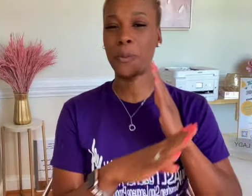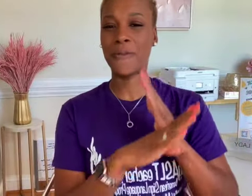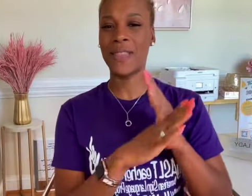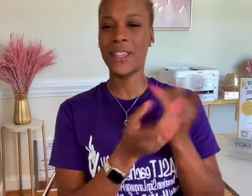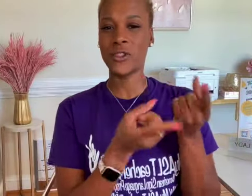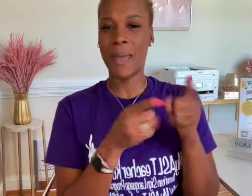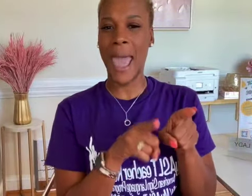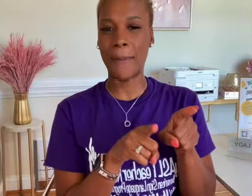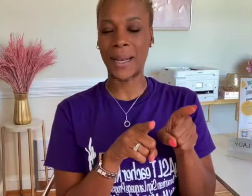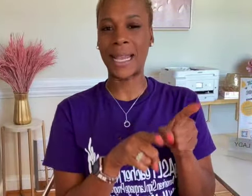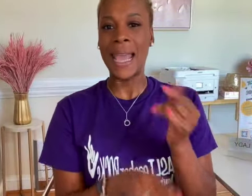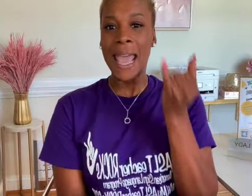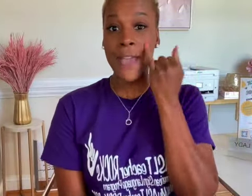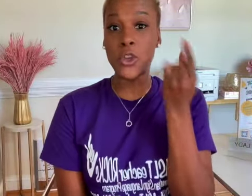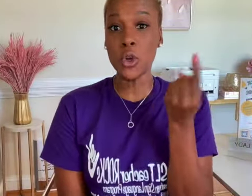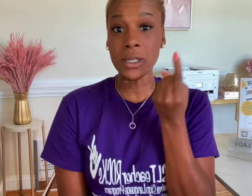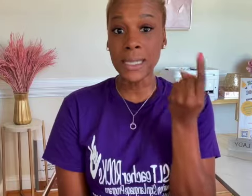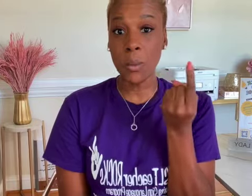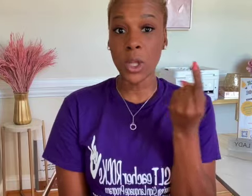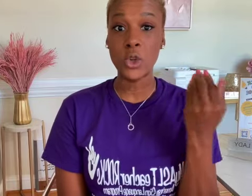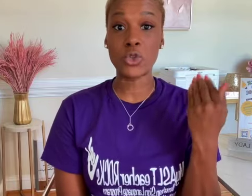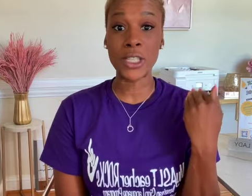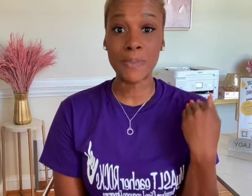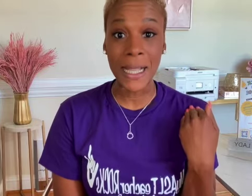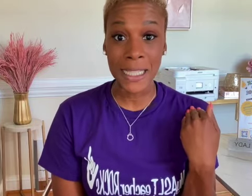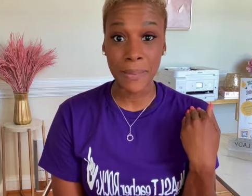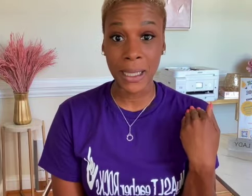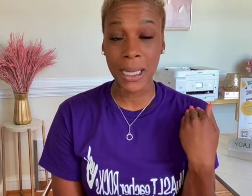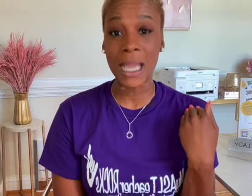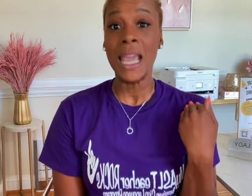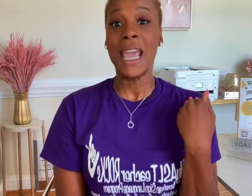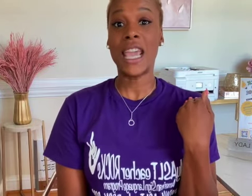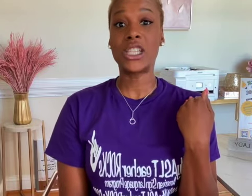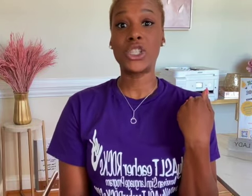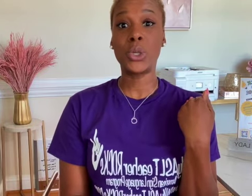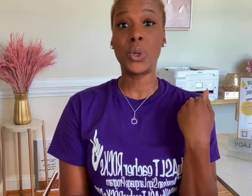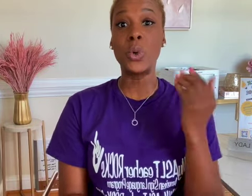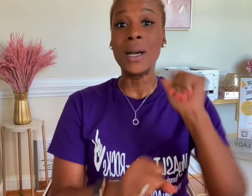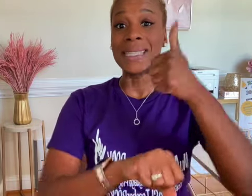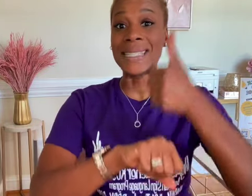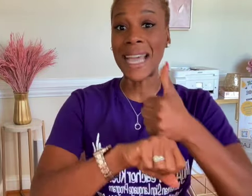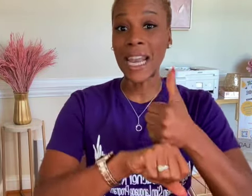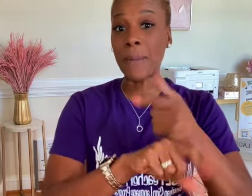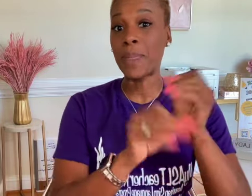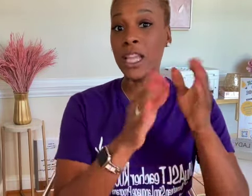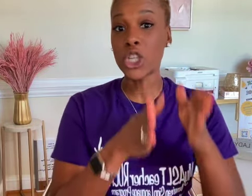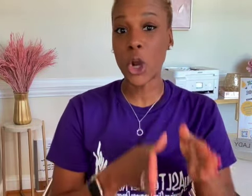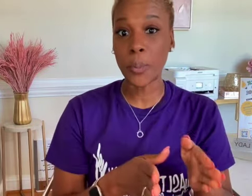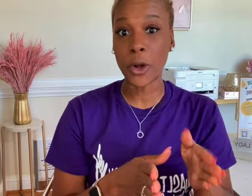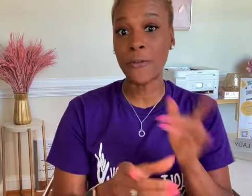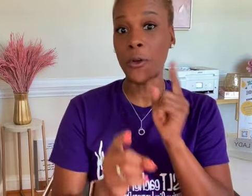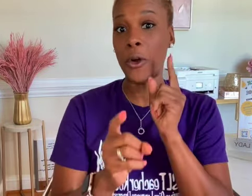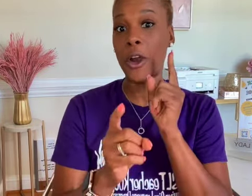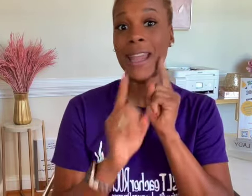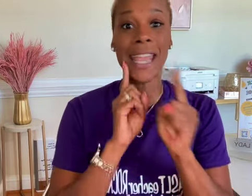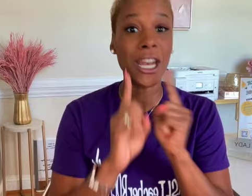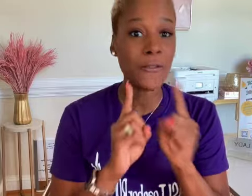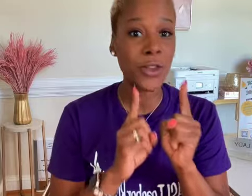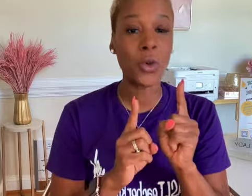prevent this from happening? If you are someone whose responsibility is to set up the interpreter for an interview